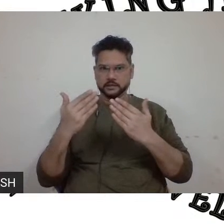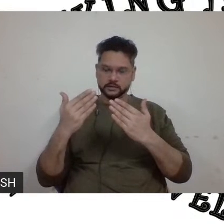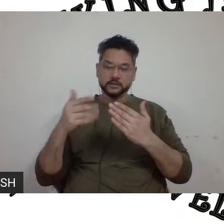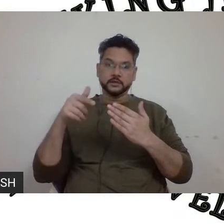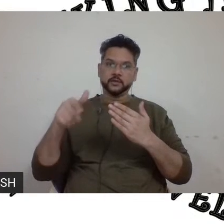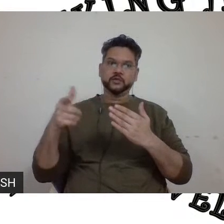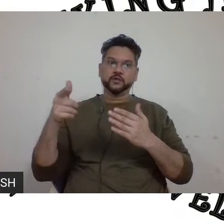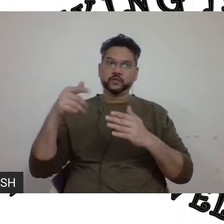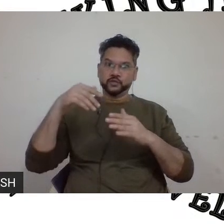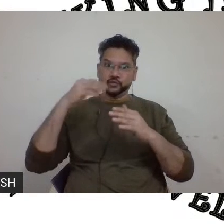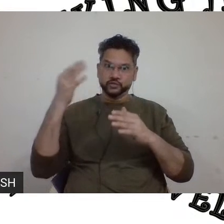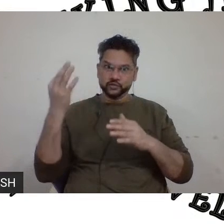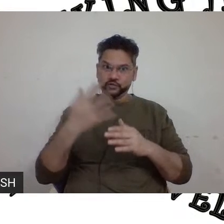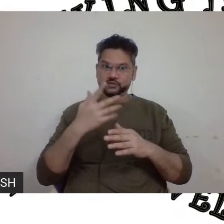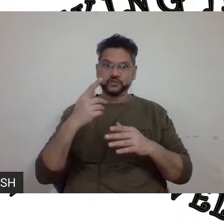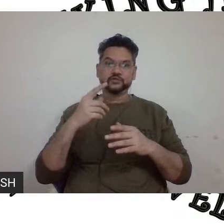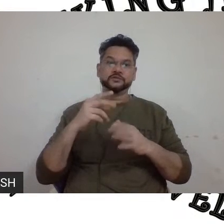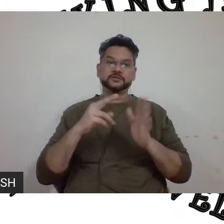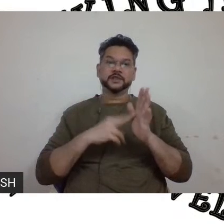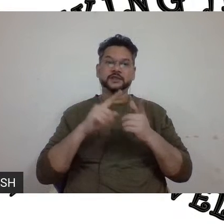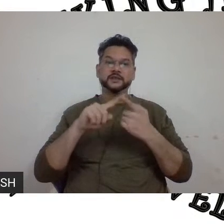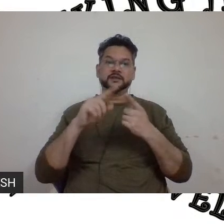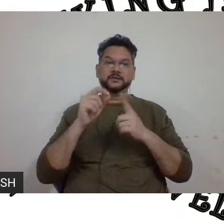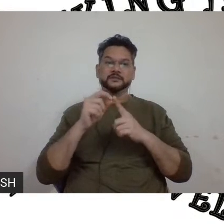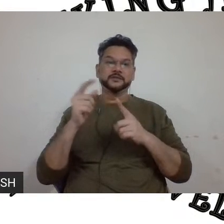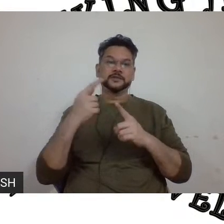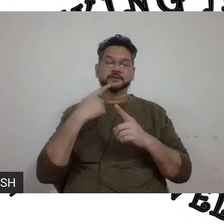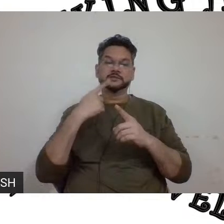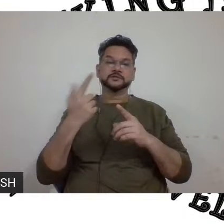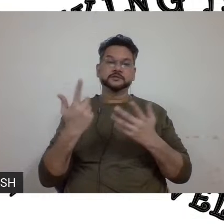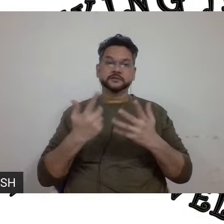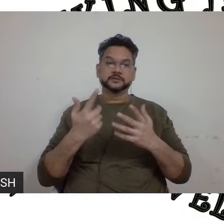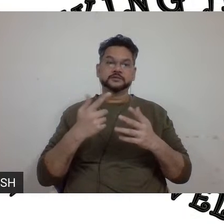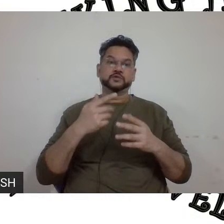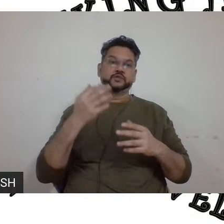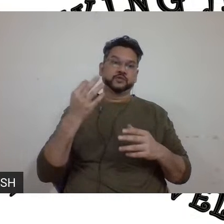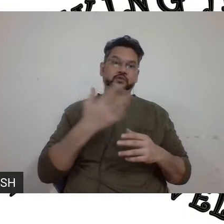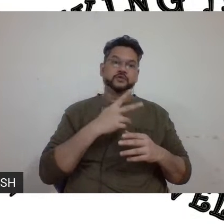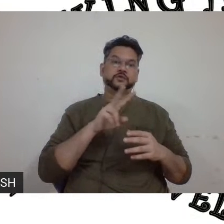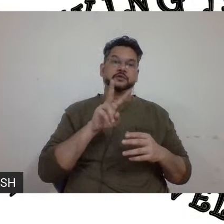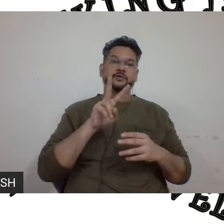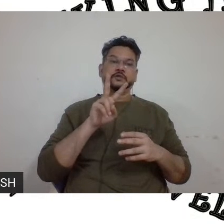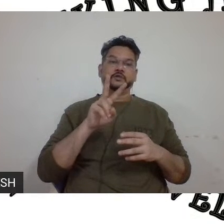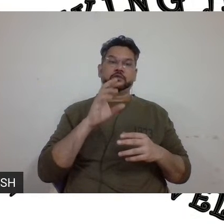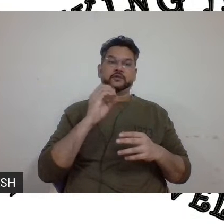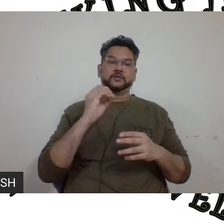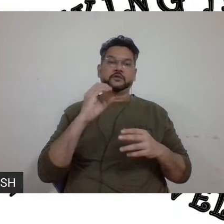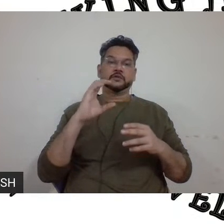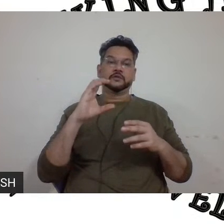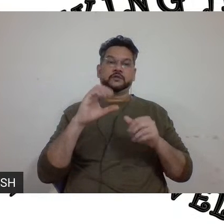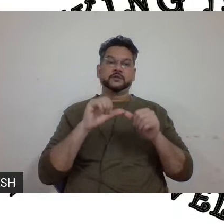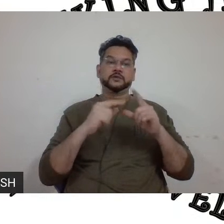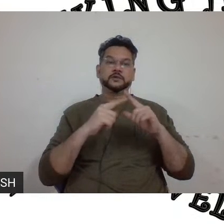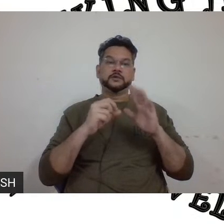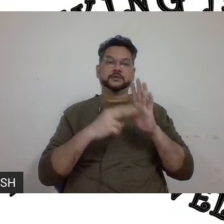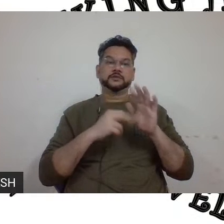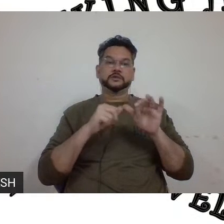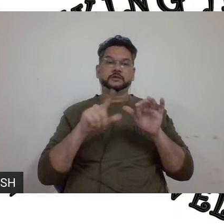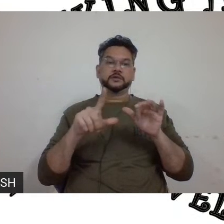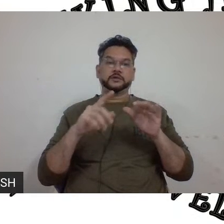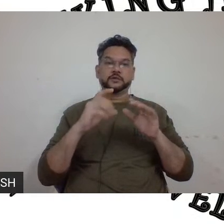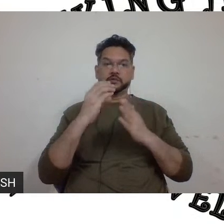employment or vocational courses since the class 6 earlier be the